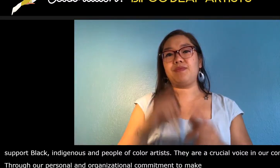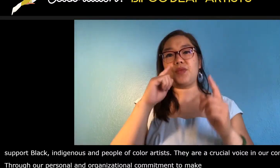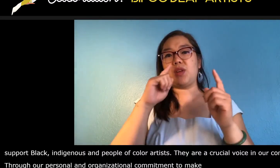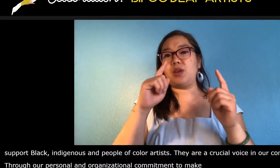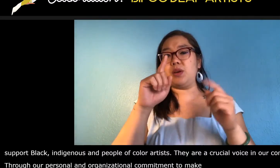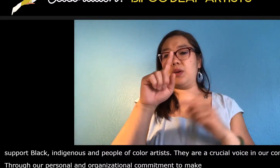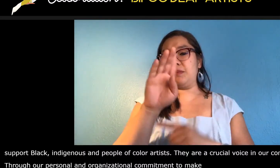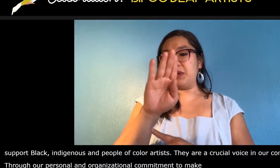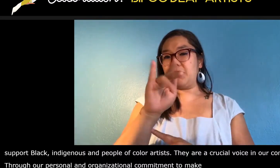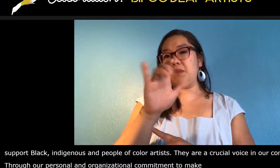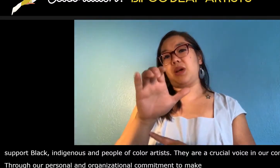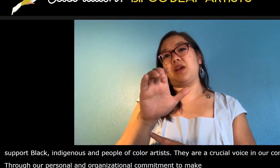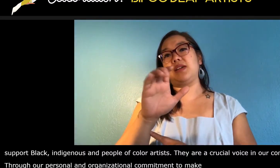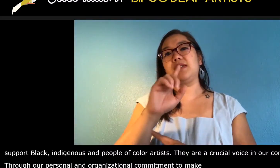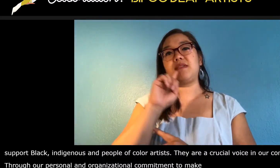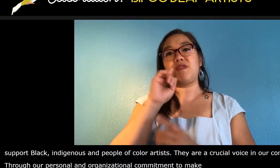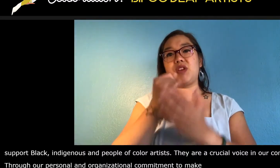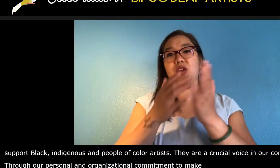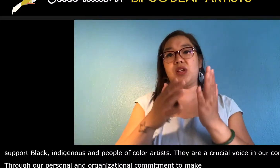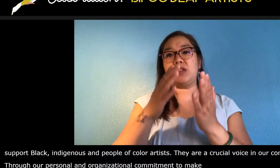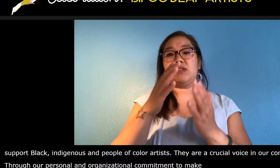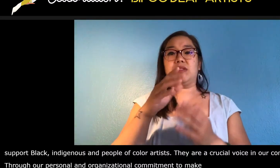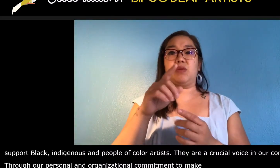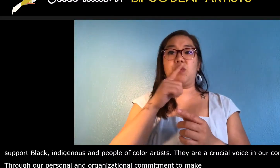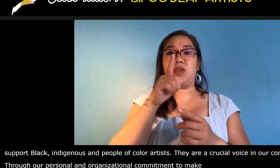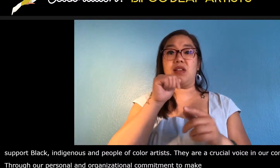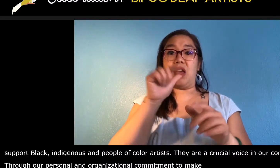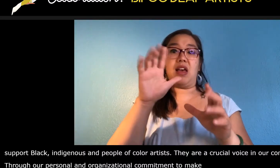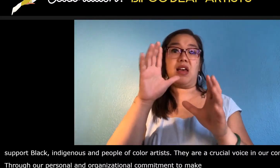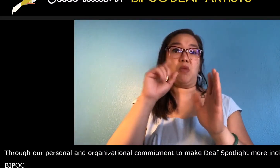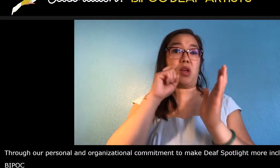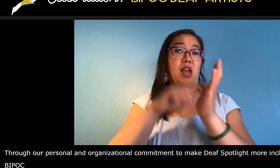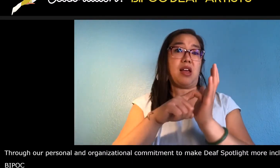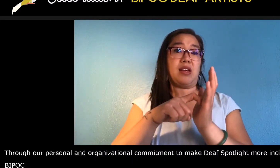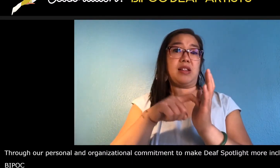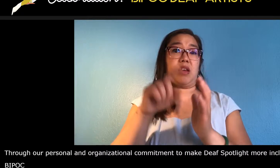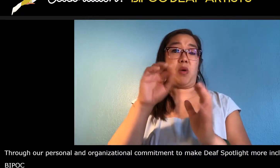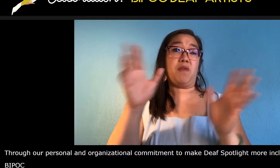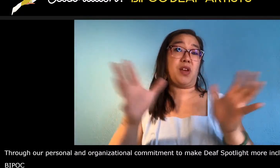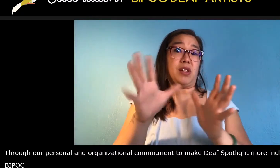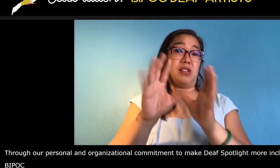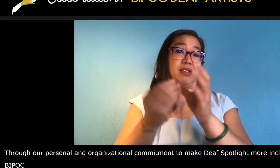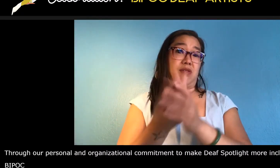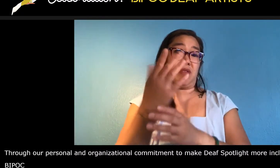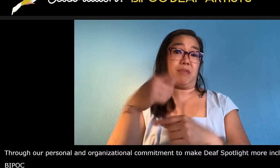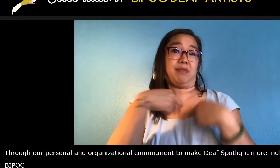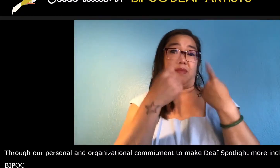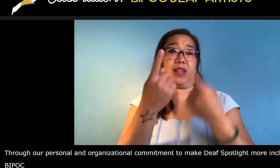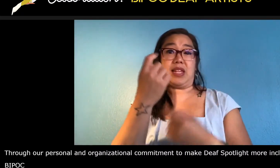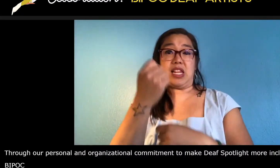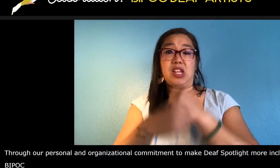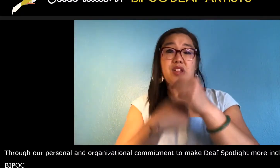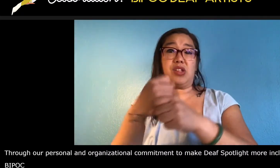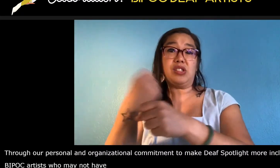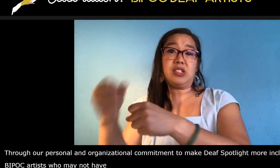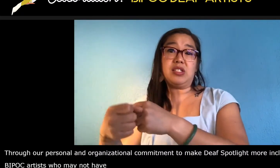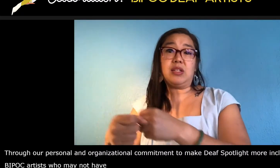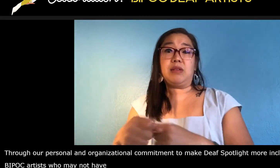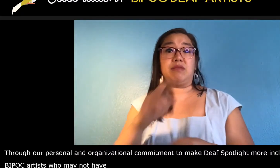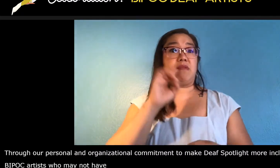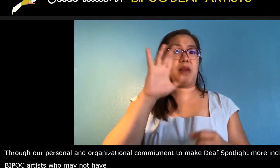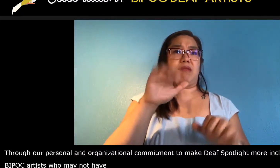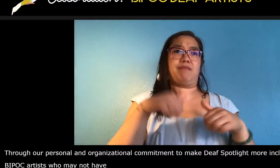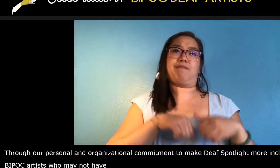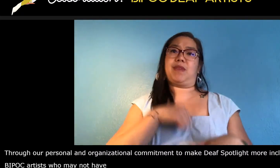accessible to BIPOC artists who may not have been recognized or fostered over the